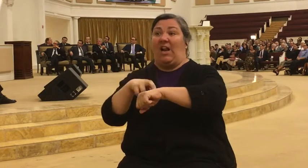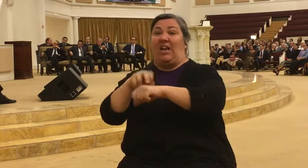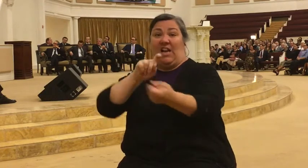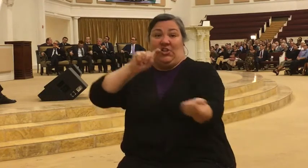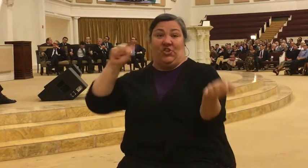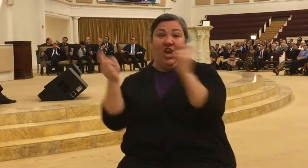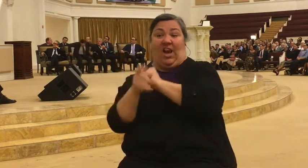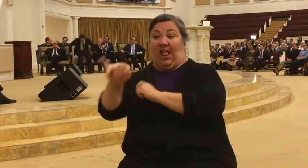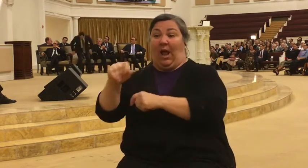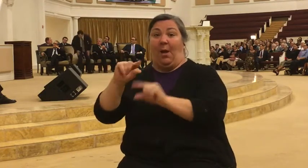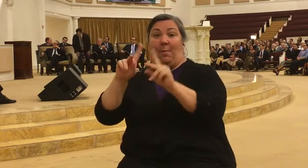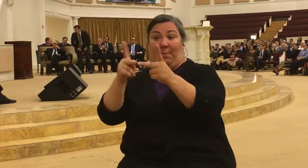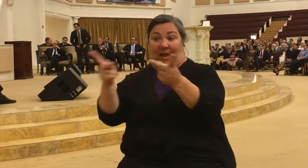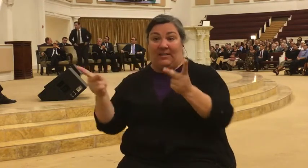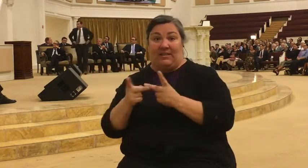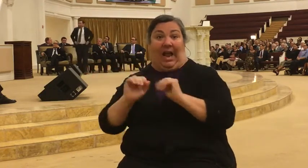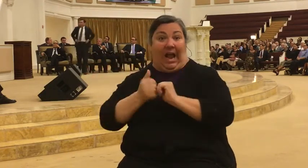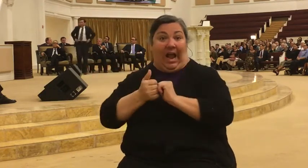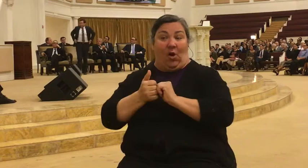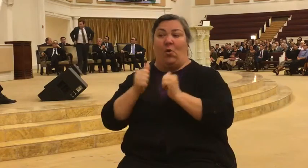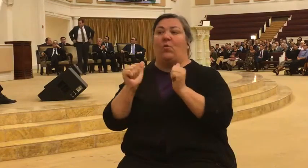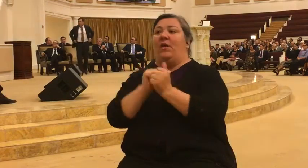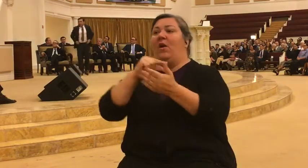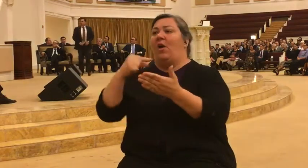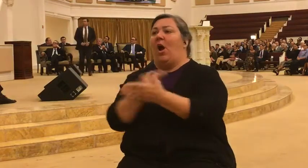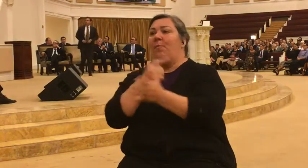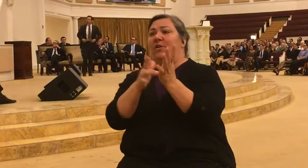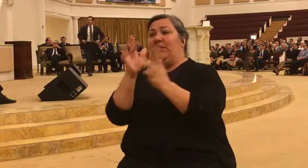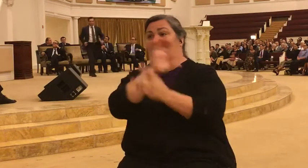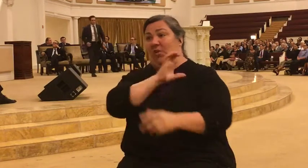place with the gospel of Jesus Christ.